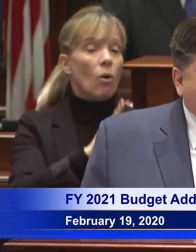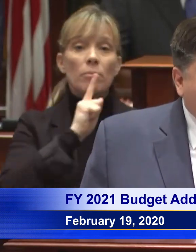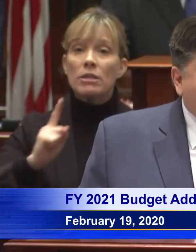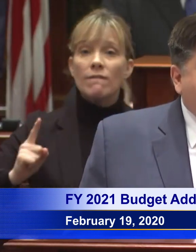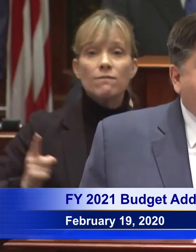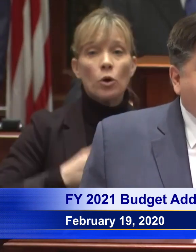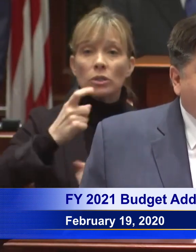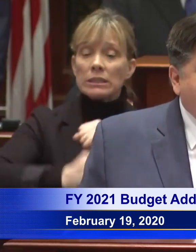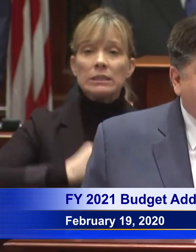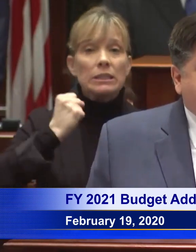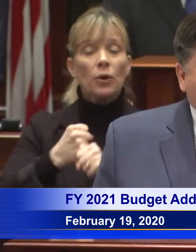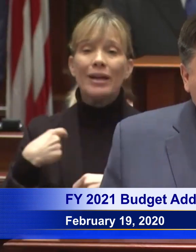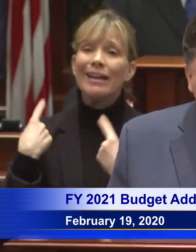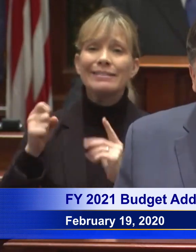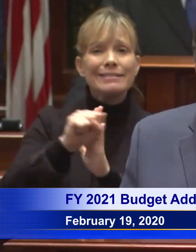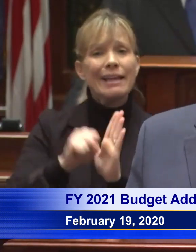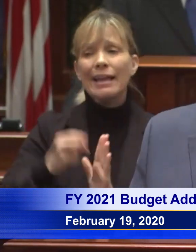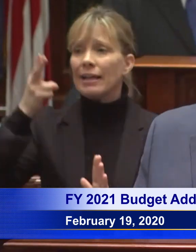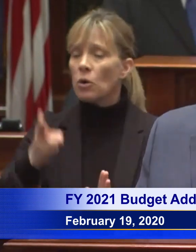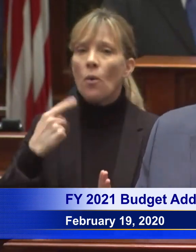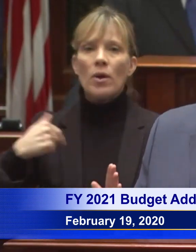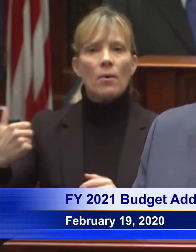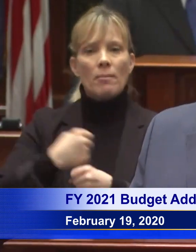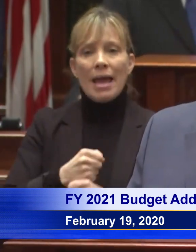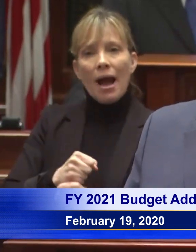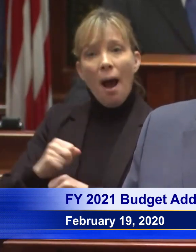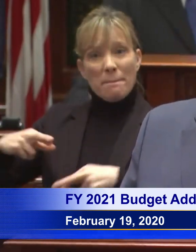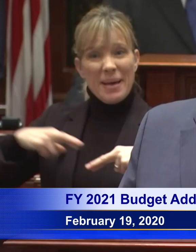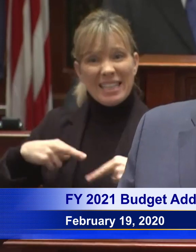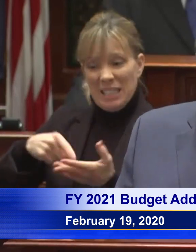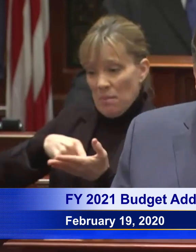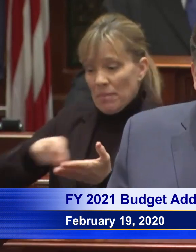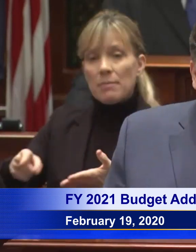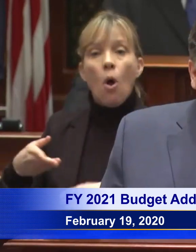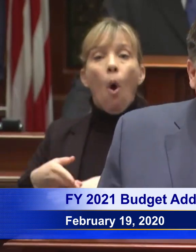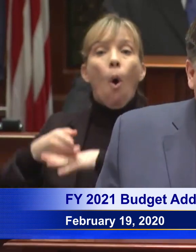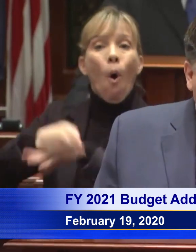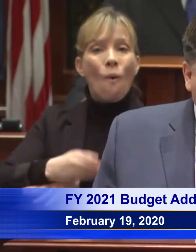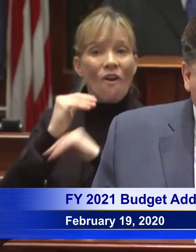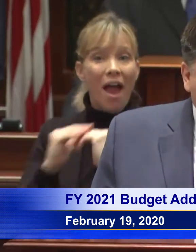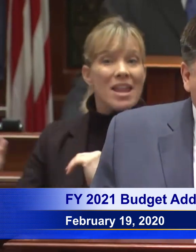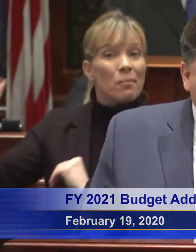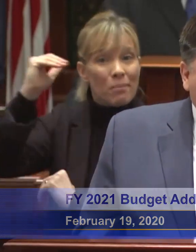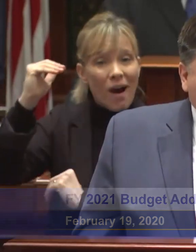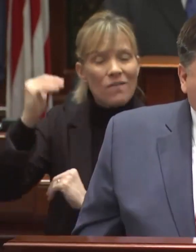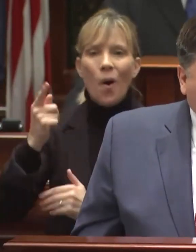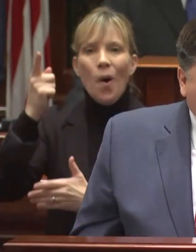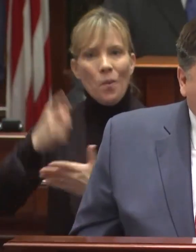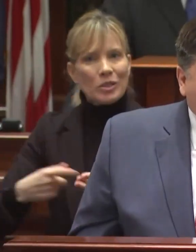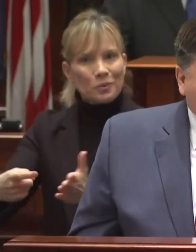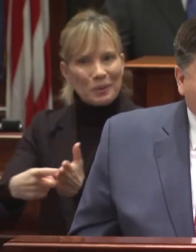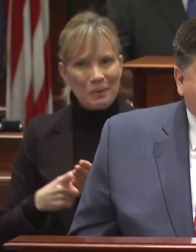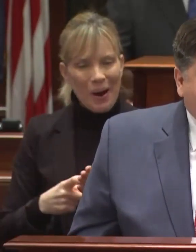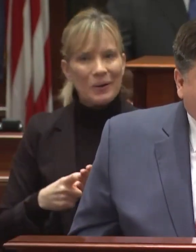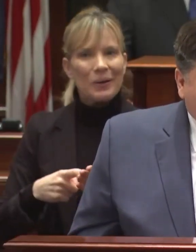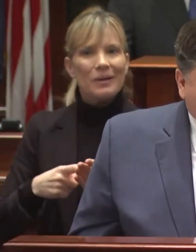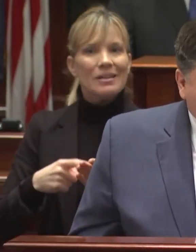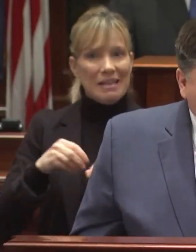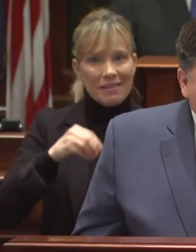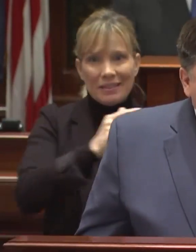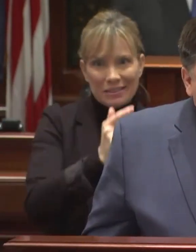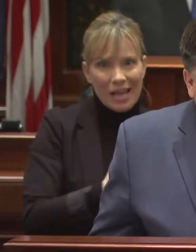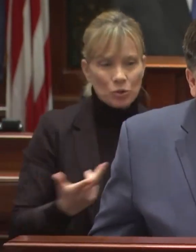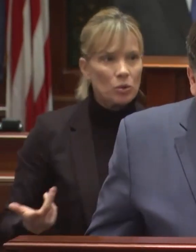the first year in state history that we will make a pension payment over and above what is required in